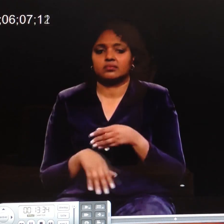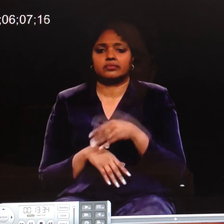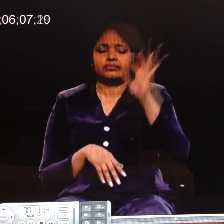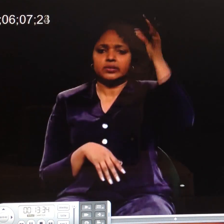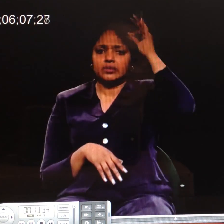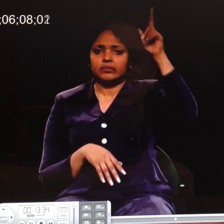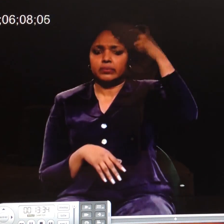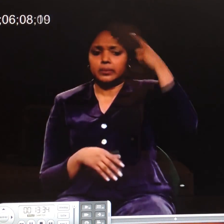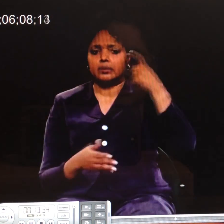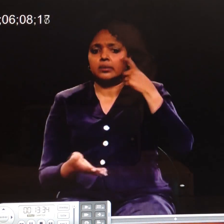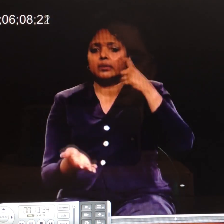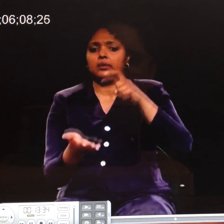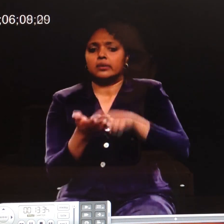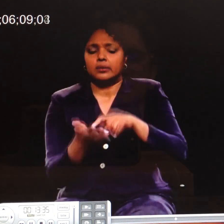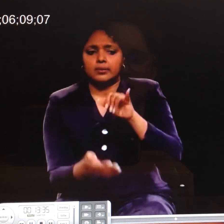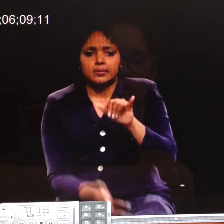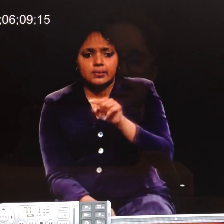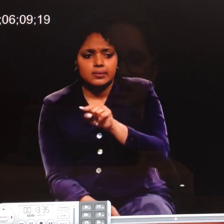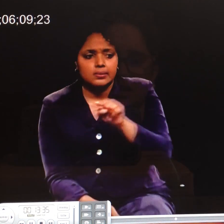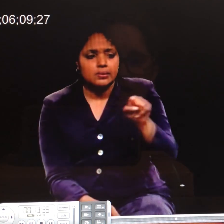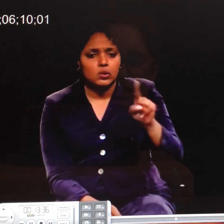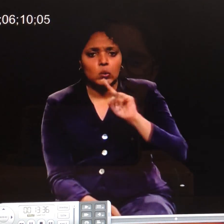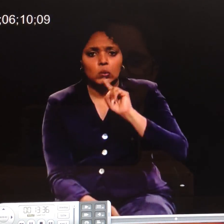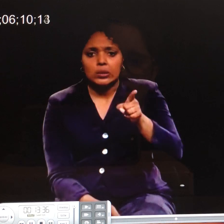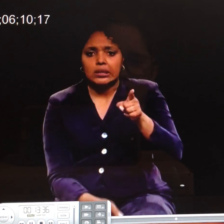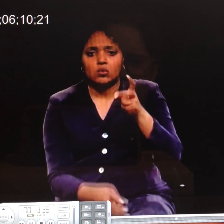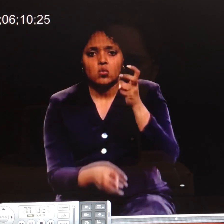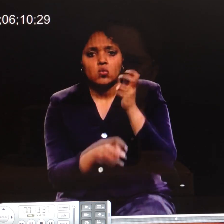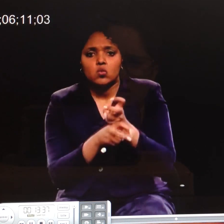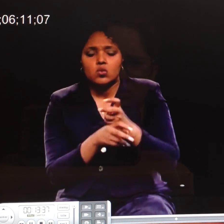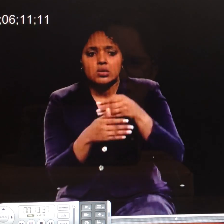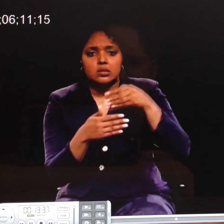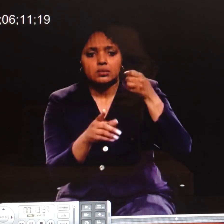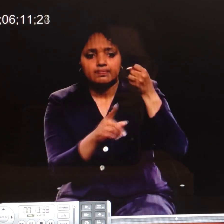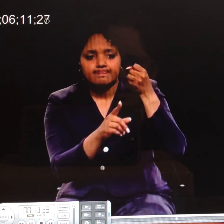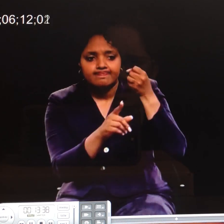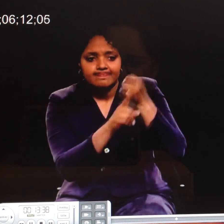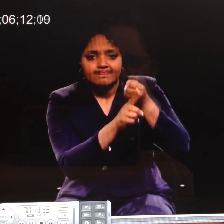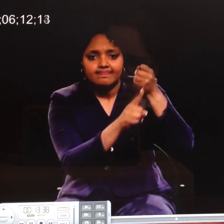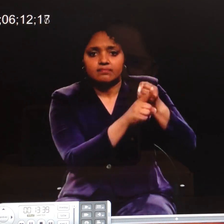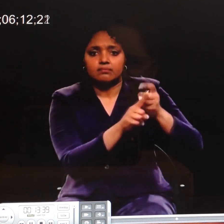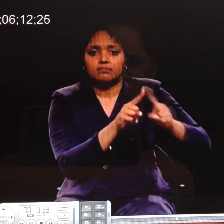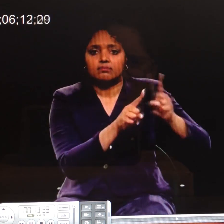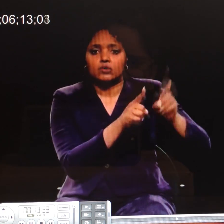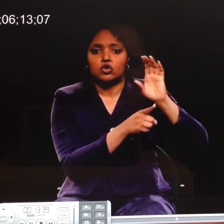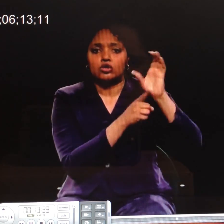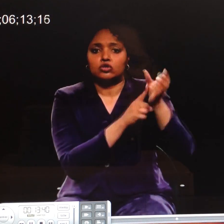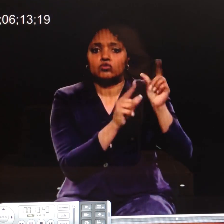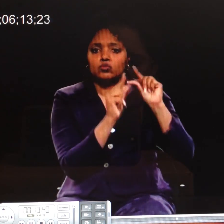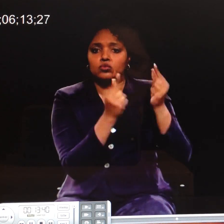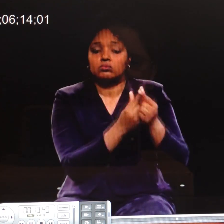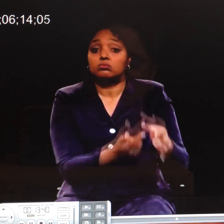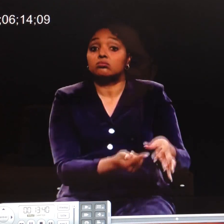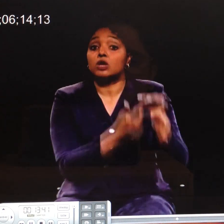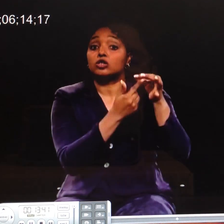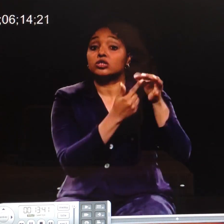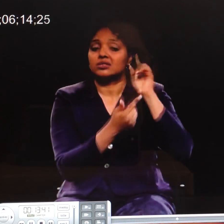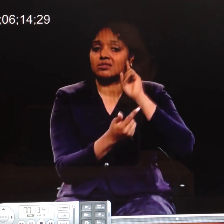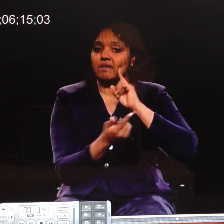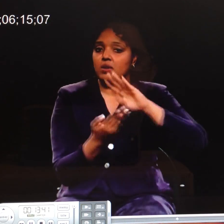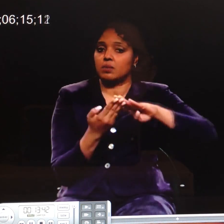Other people didn't just trust and say the federal government's telling me what to do in order to prevent that. I don't trust